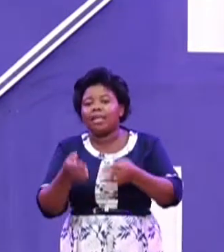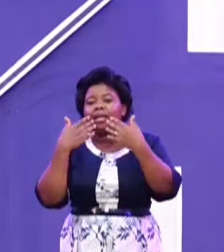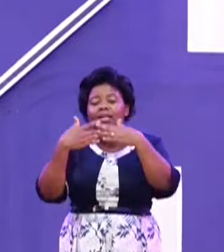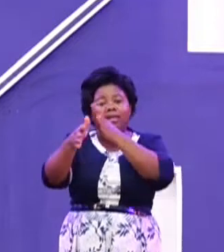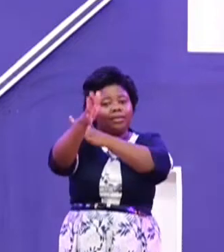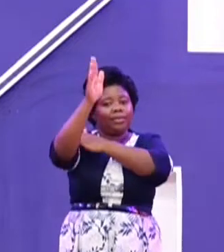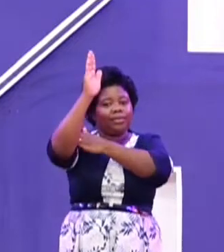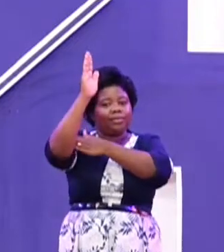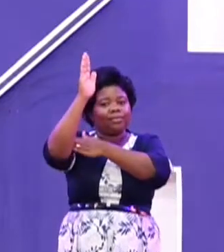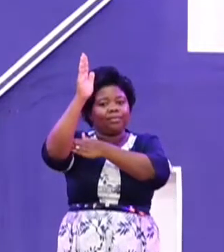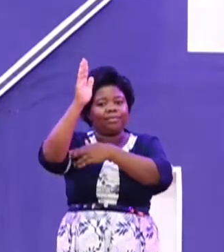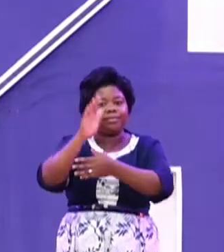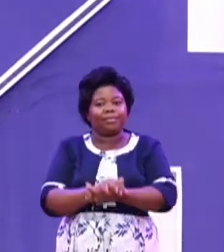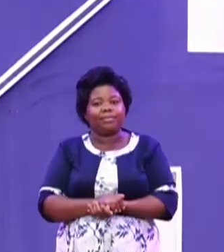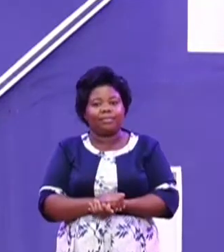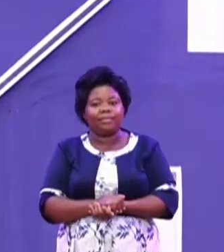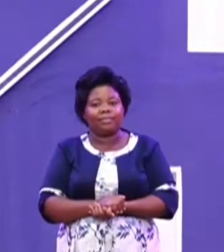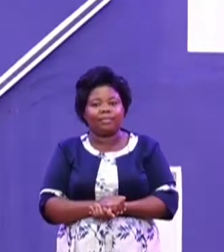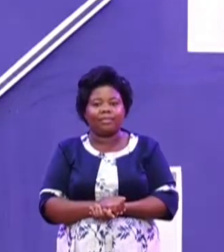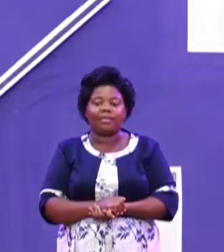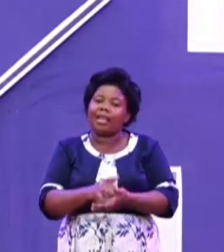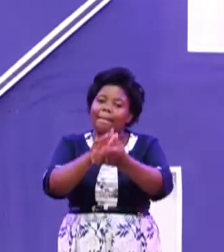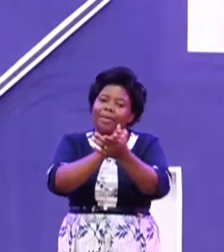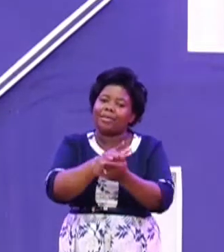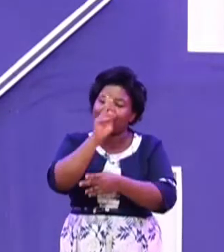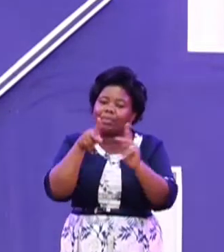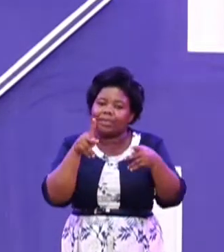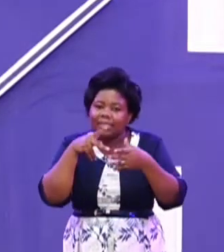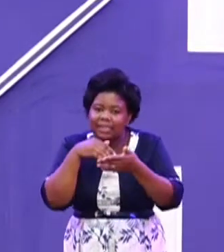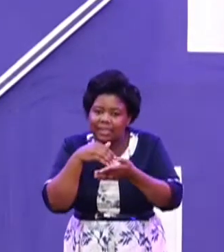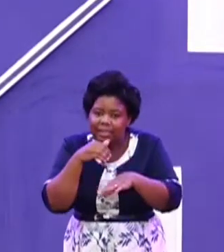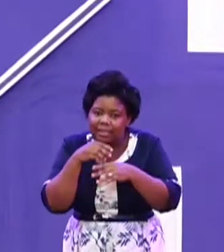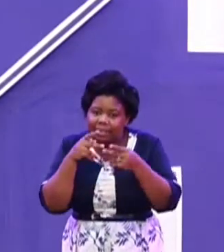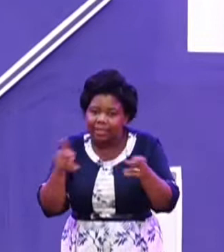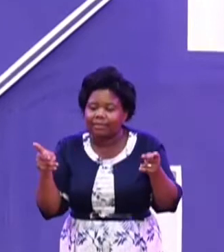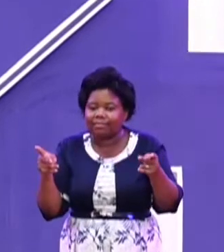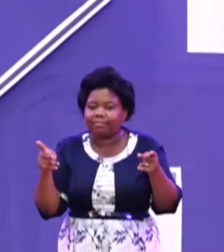500,000. I thank the Lord. The marriage started on it.